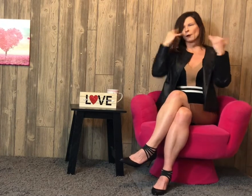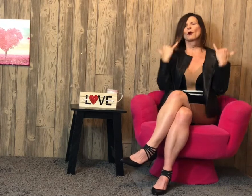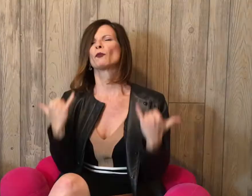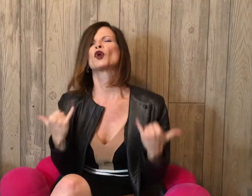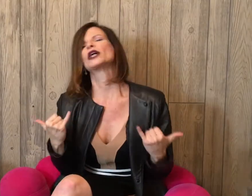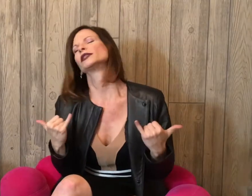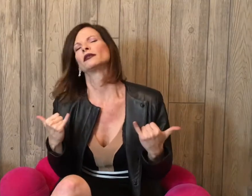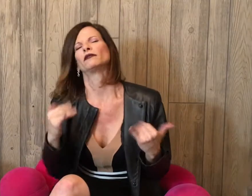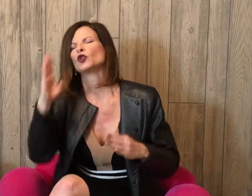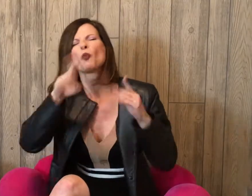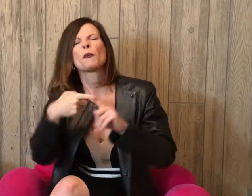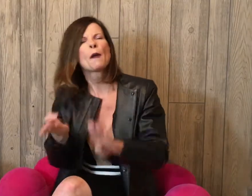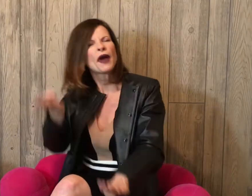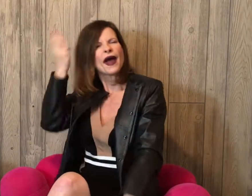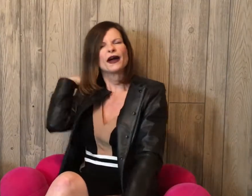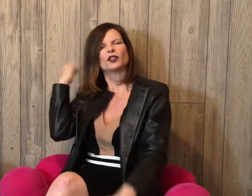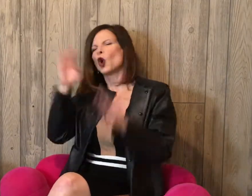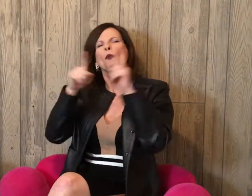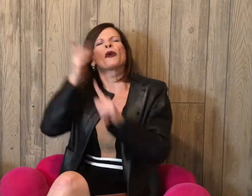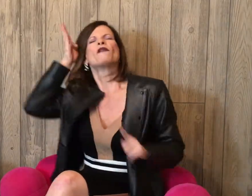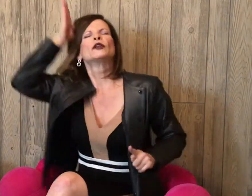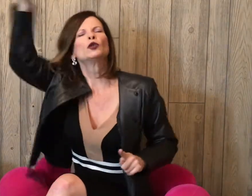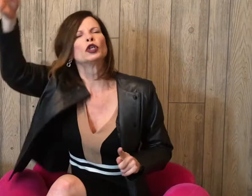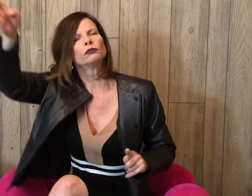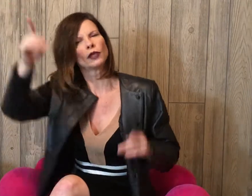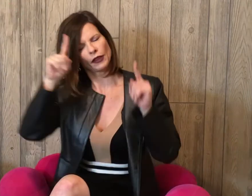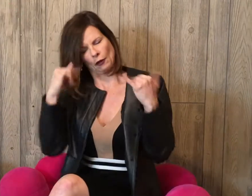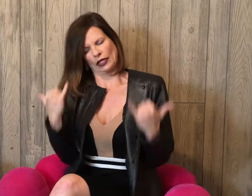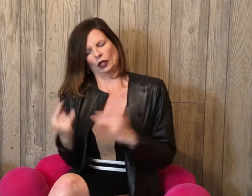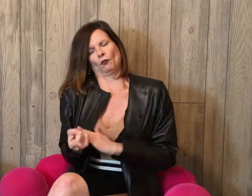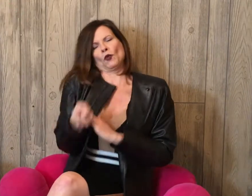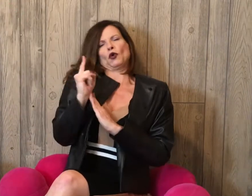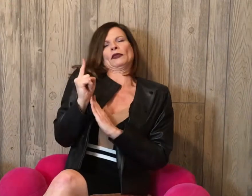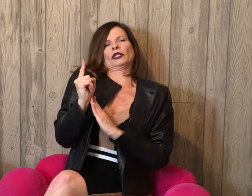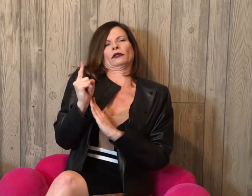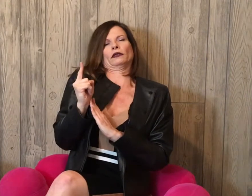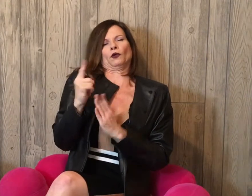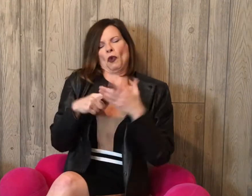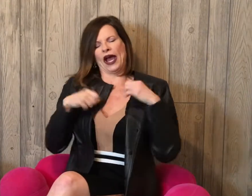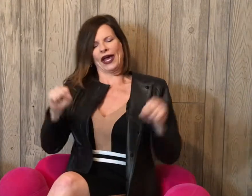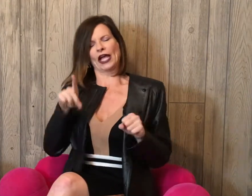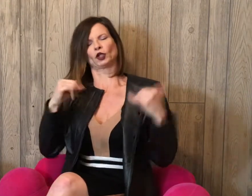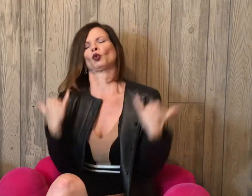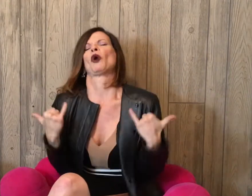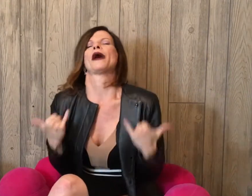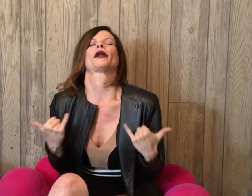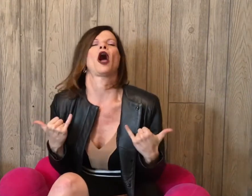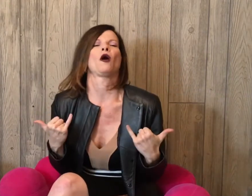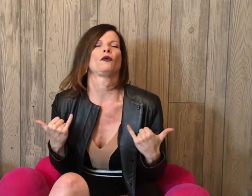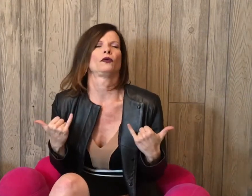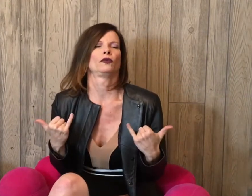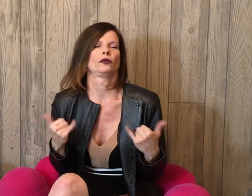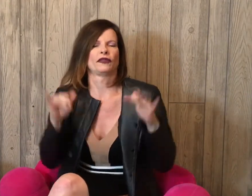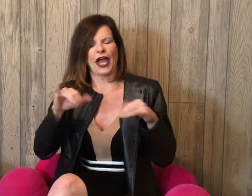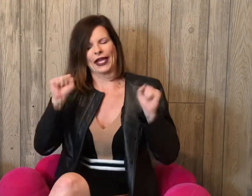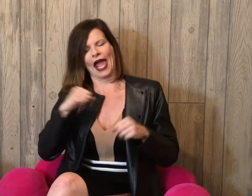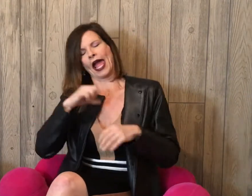mindful of the present. Don't worry about the past. Don't worry about the future. Be in the present